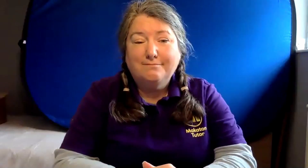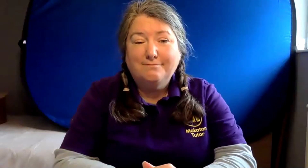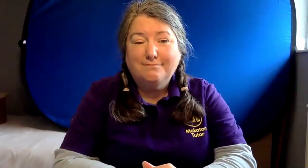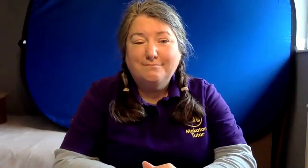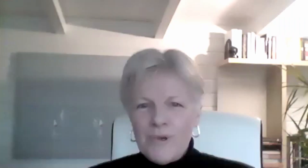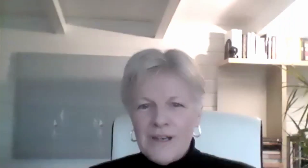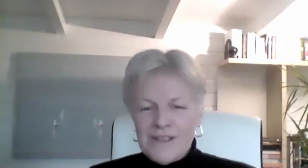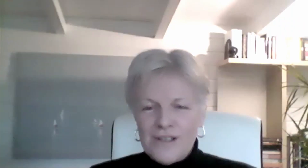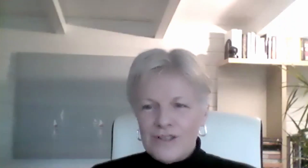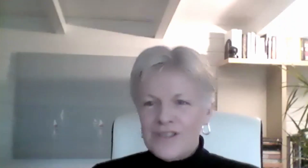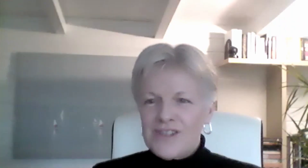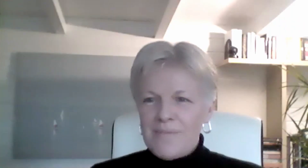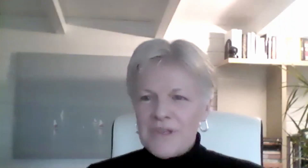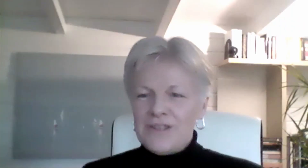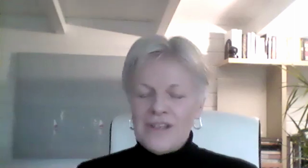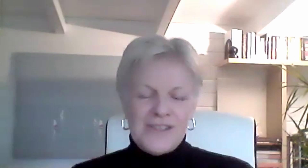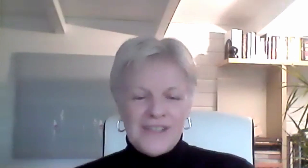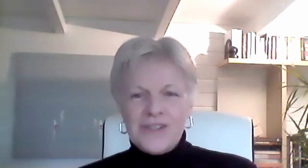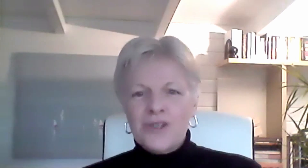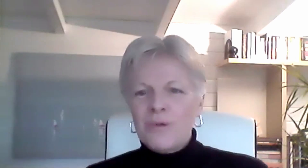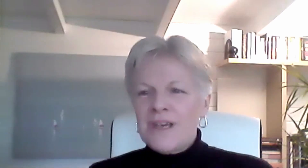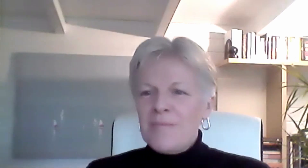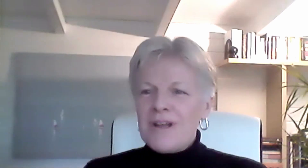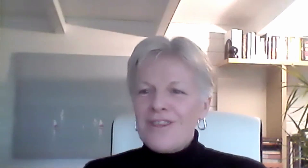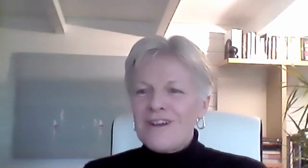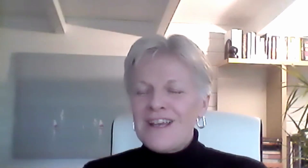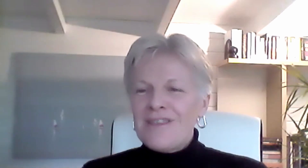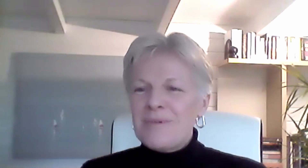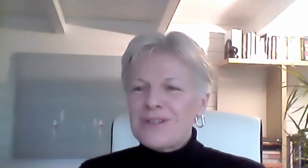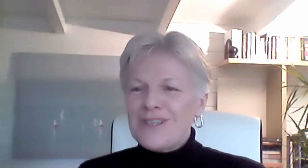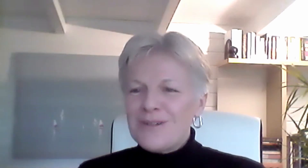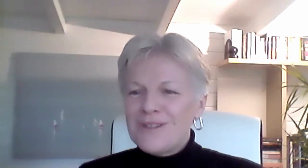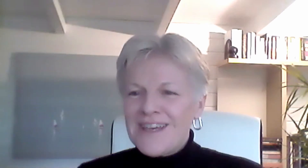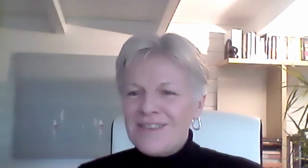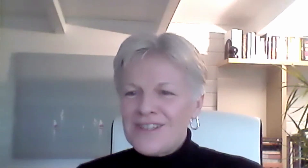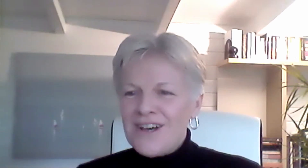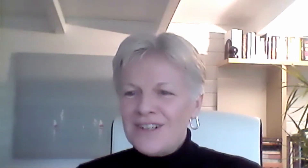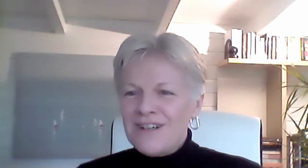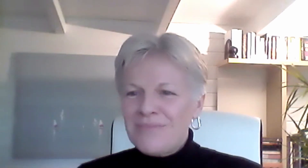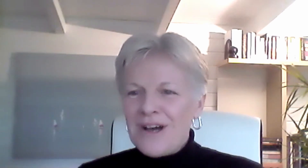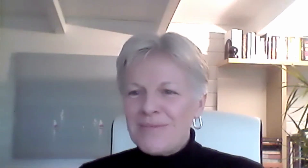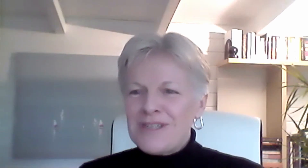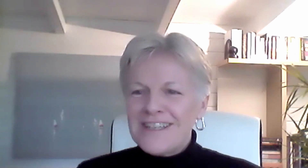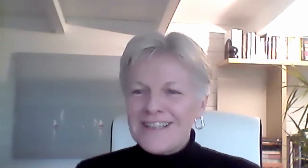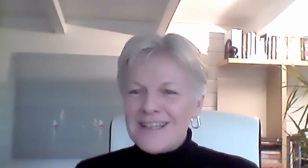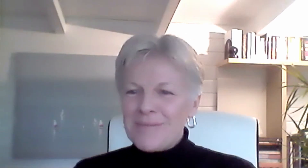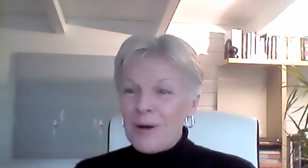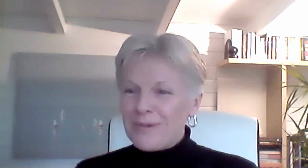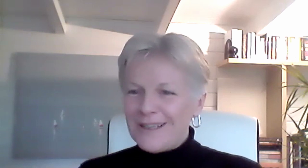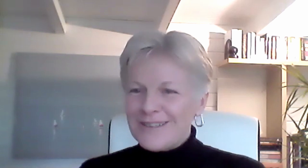So I know we're going to look at Dear Zoo, but are there any other books that you would say that are particularly kind of popular